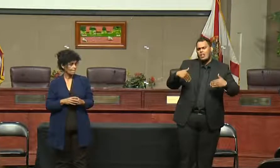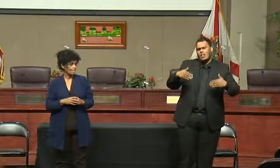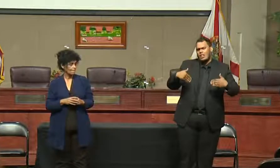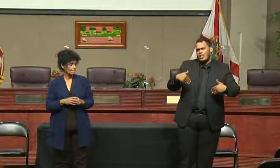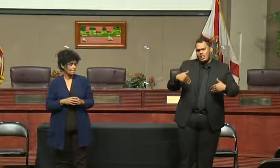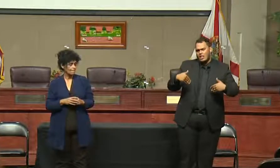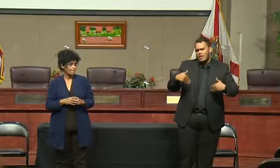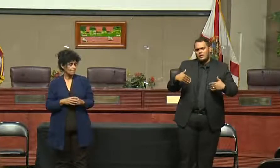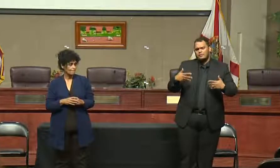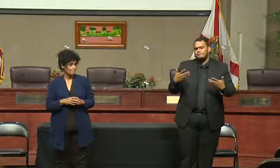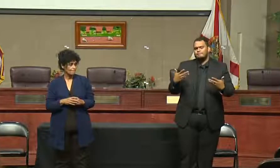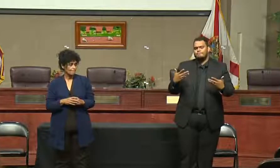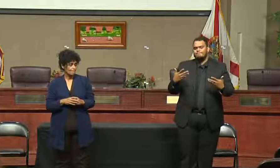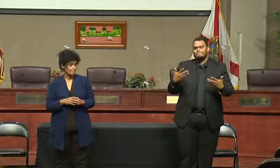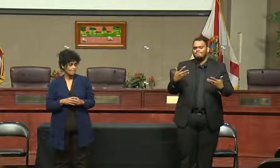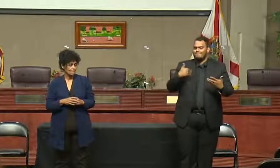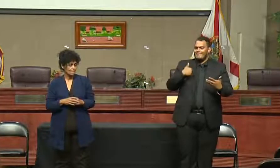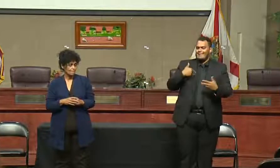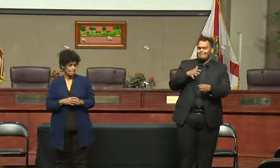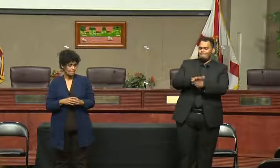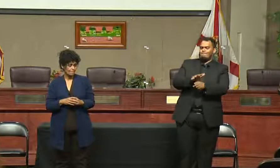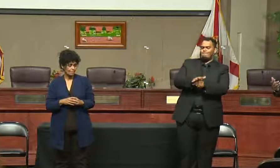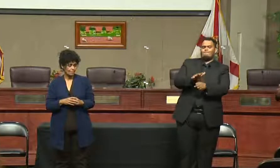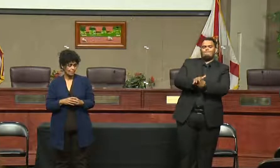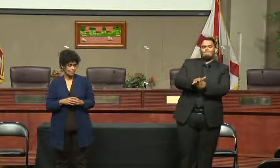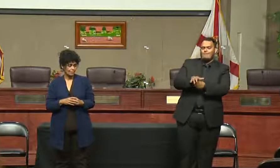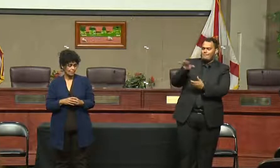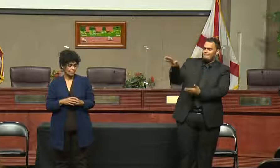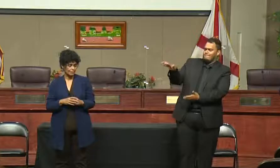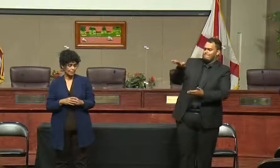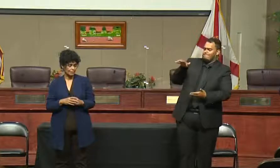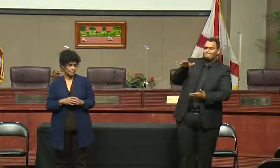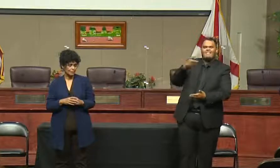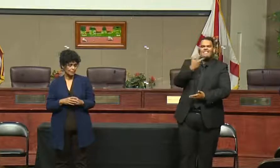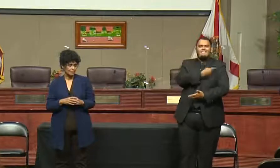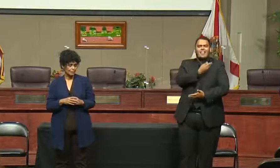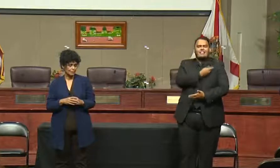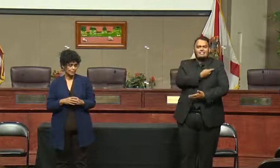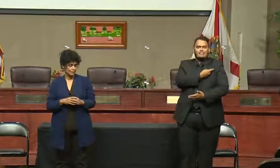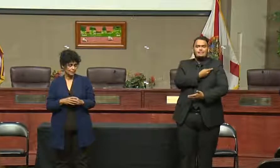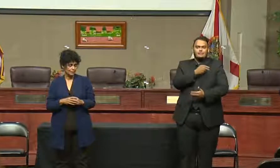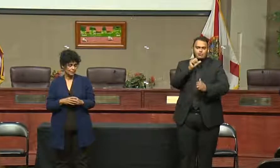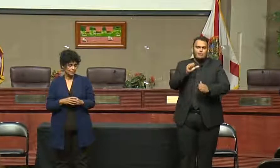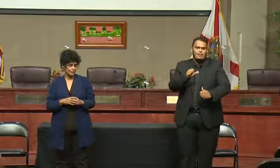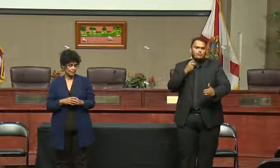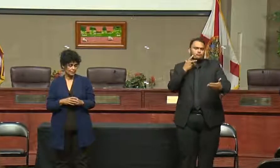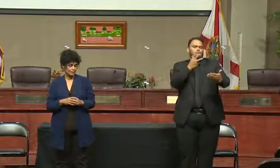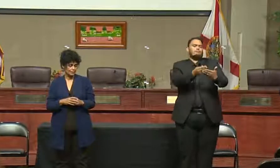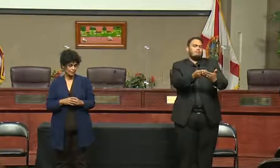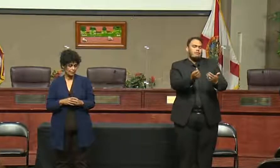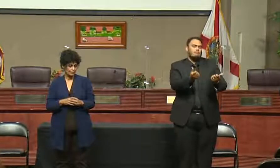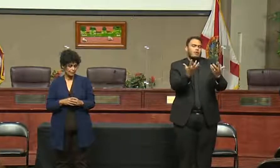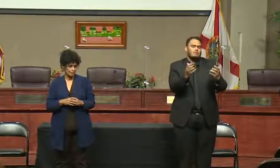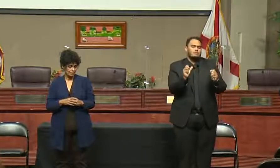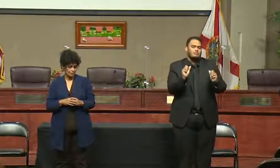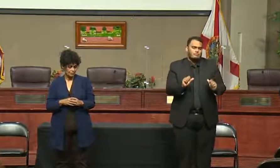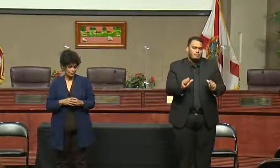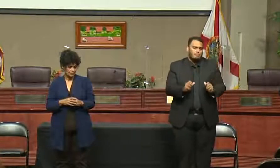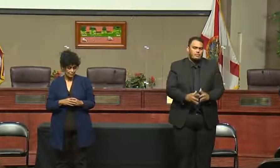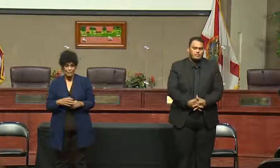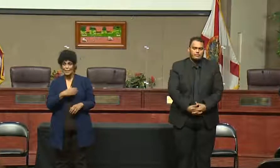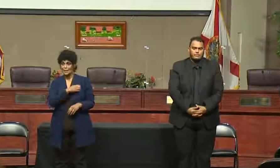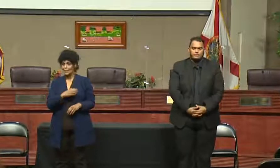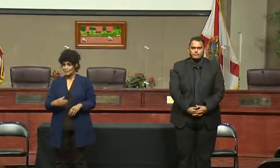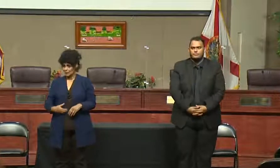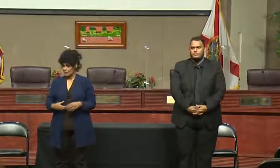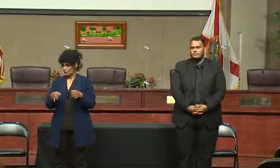have sufficient supply to be able to meet all of the various demands. El alcalde indica que no estamos